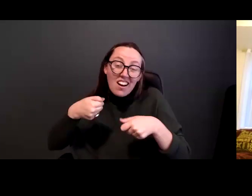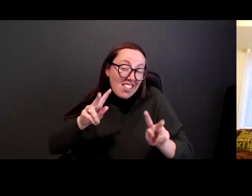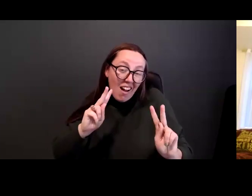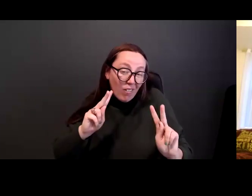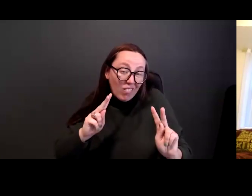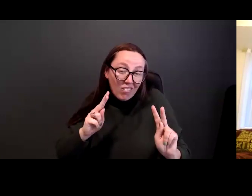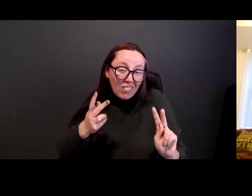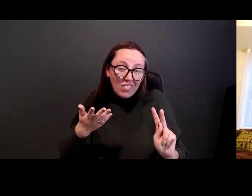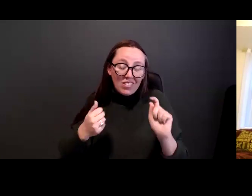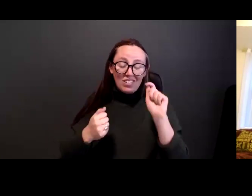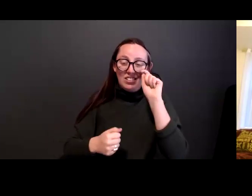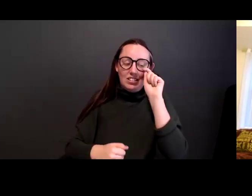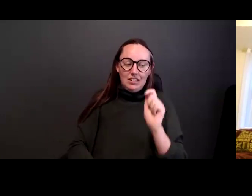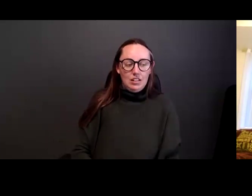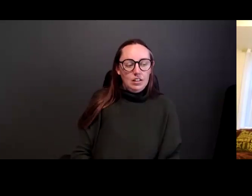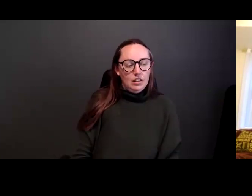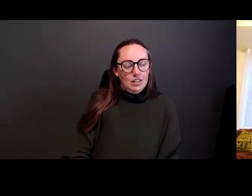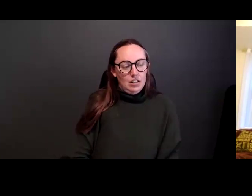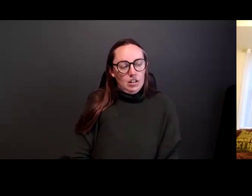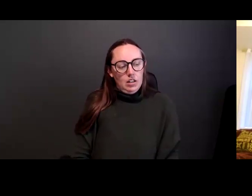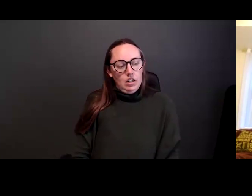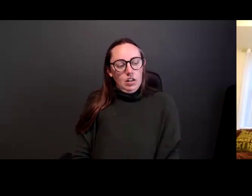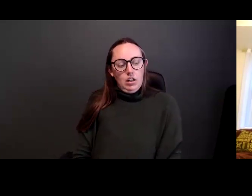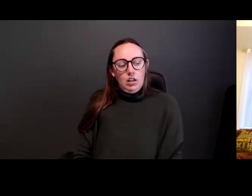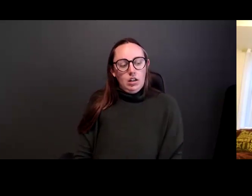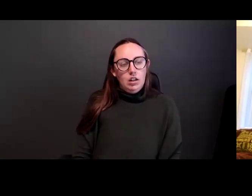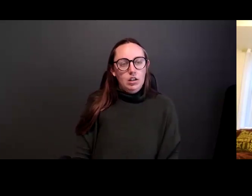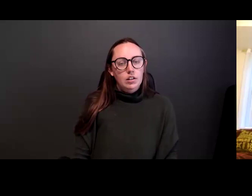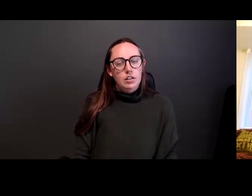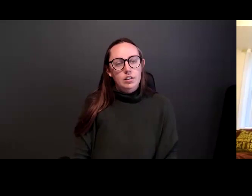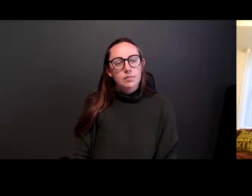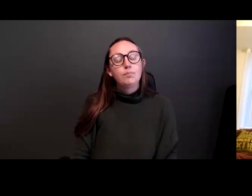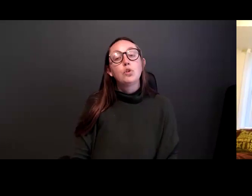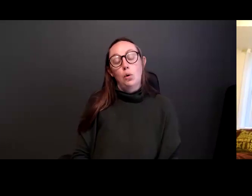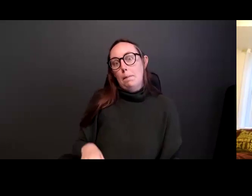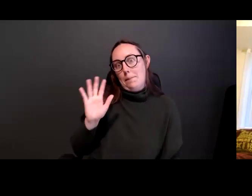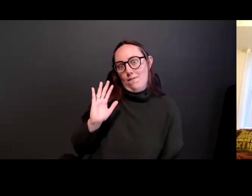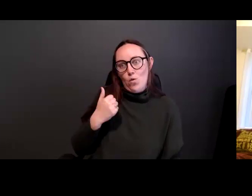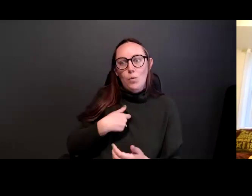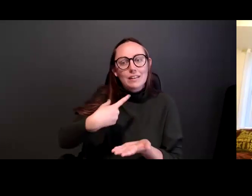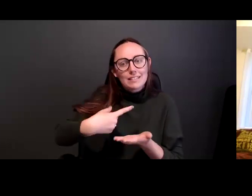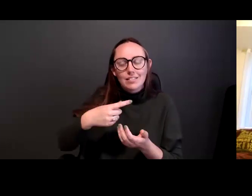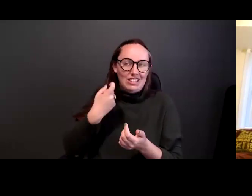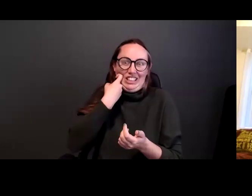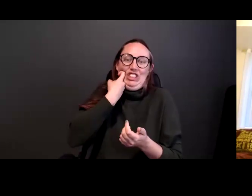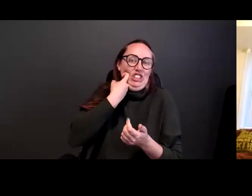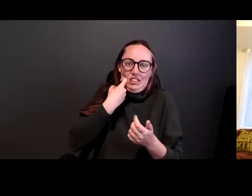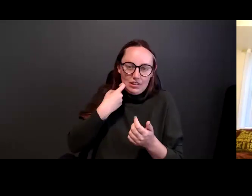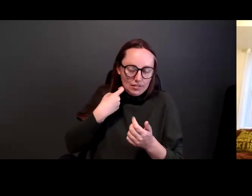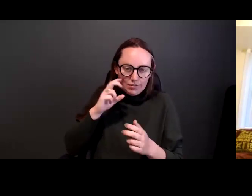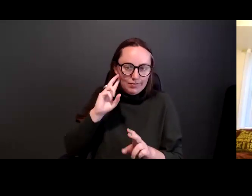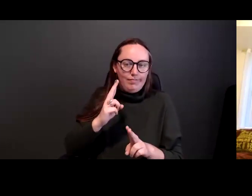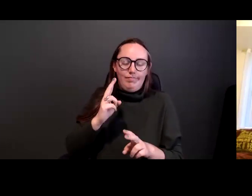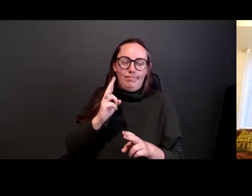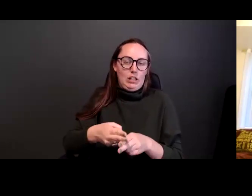AI a second ago, and using sort of generative imagery, and how that has got a lot